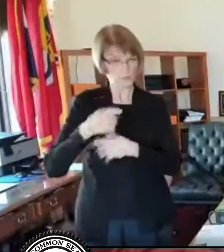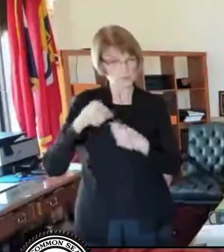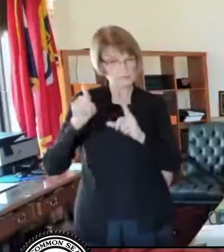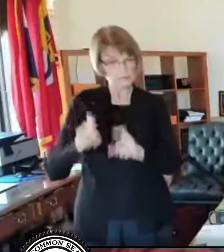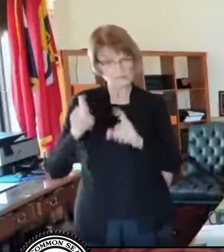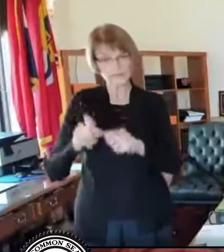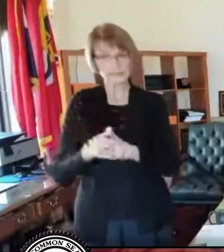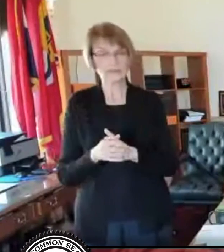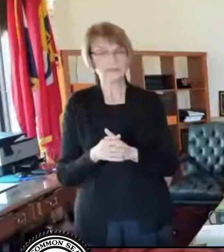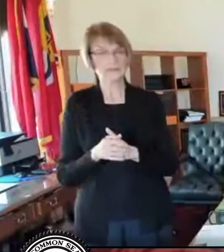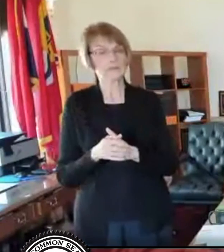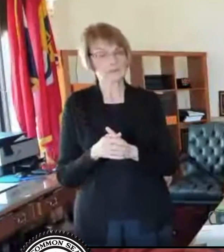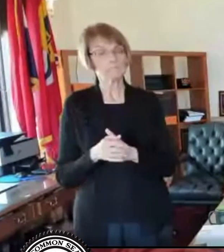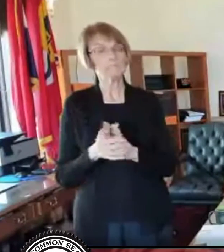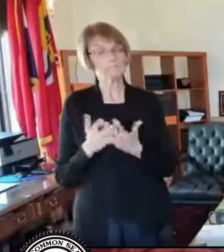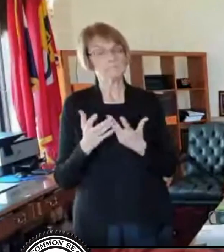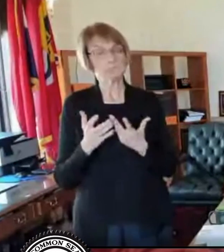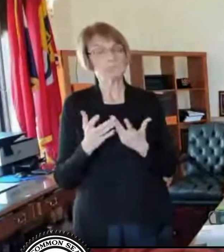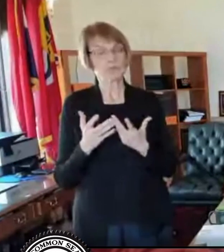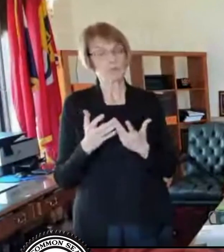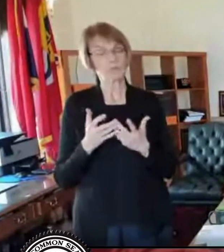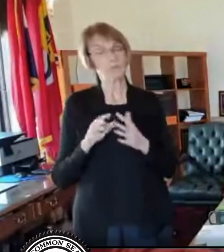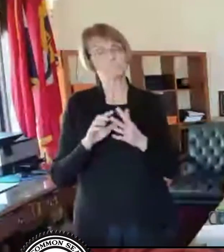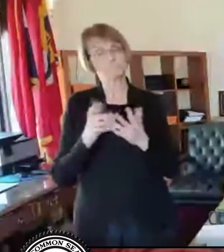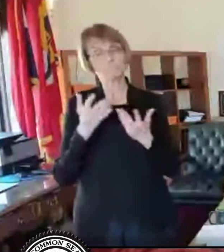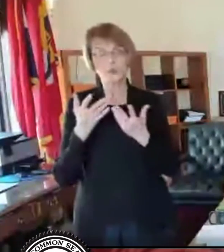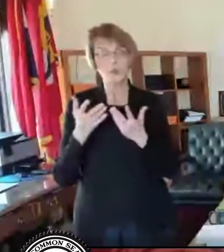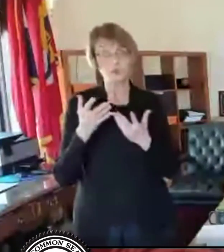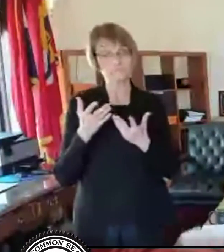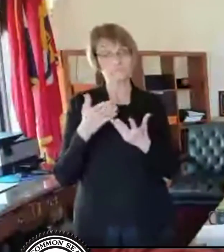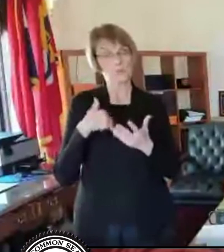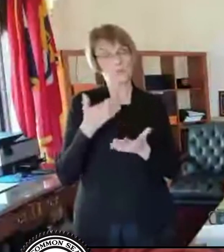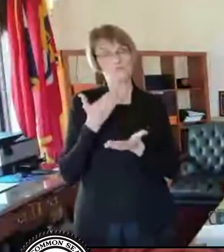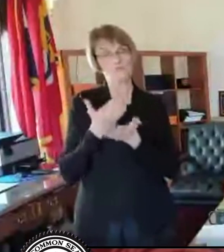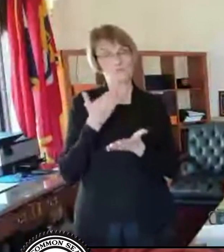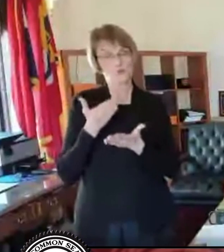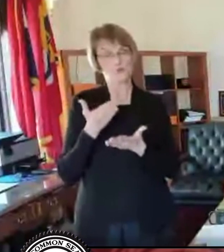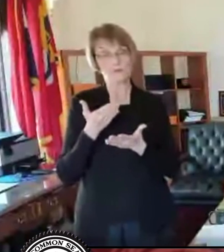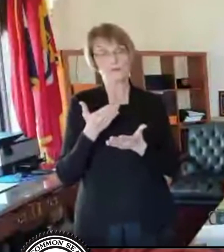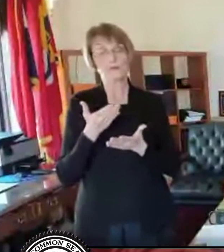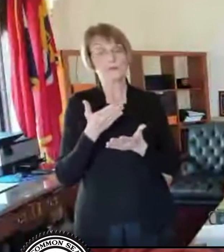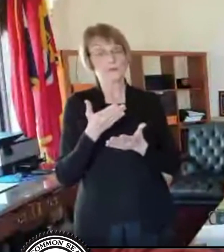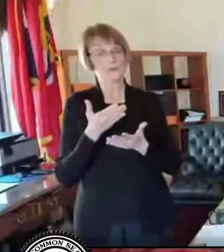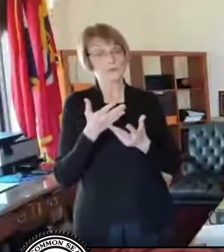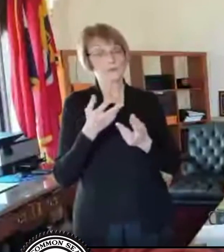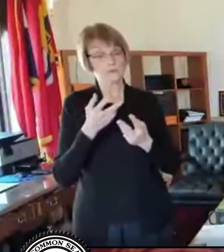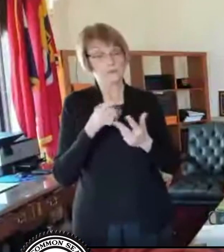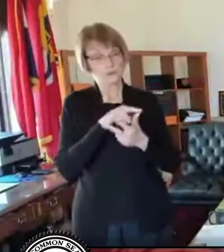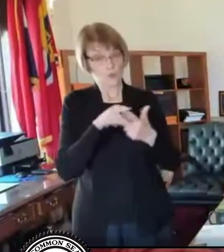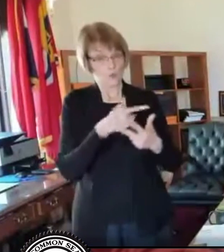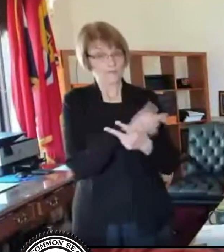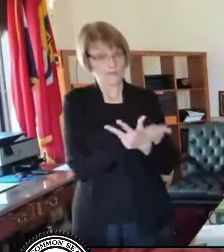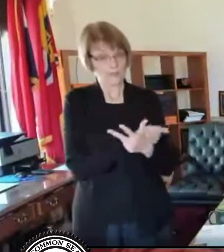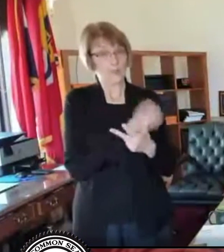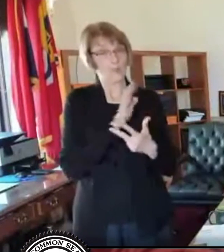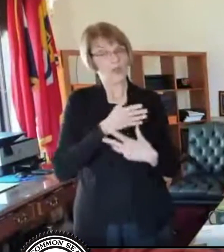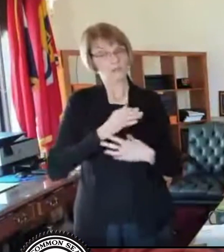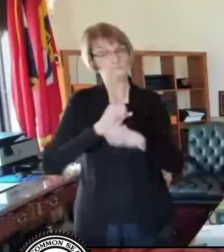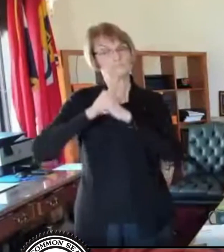These vaccines can work against the variants too, but the story's still out on that